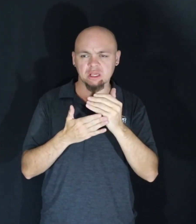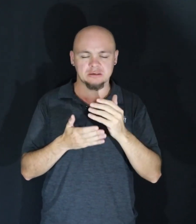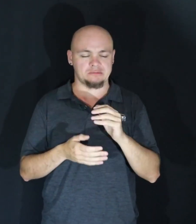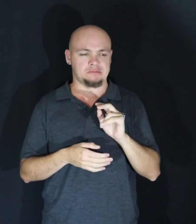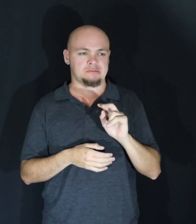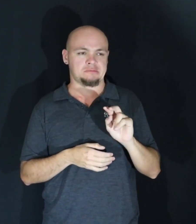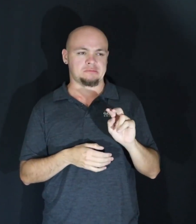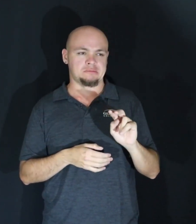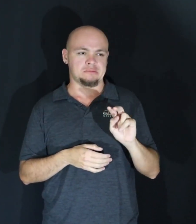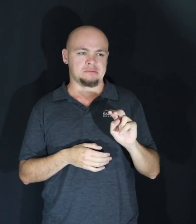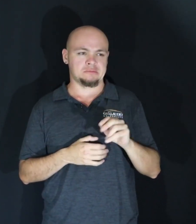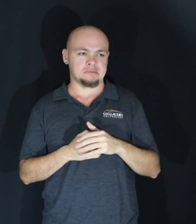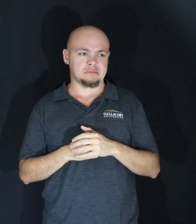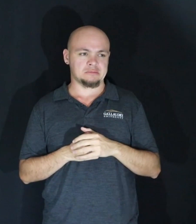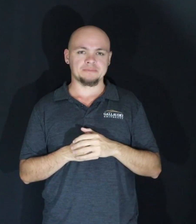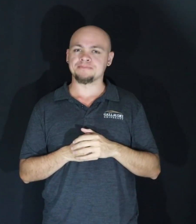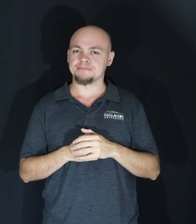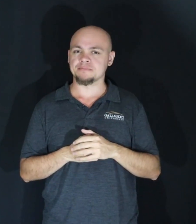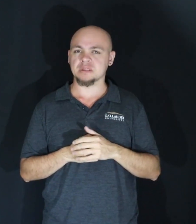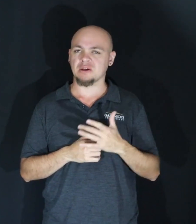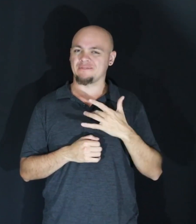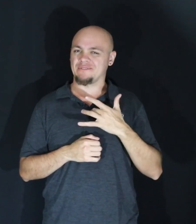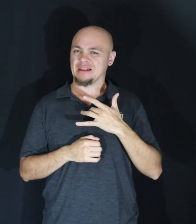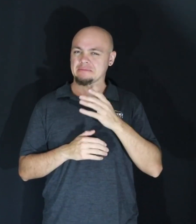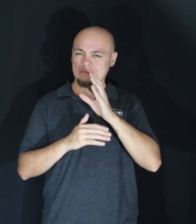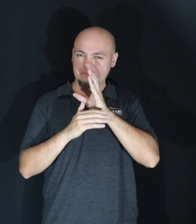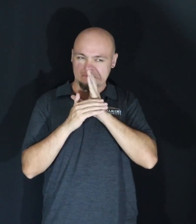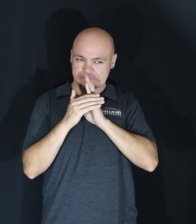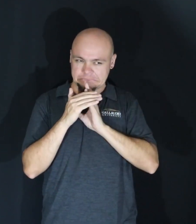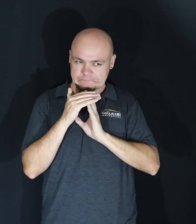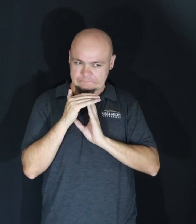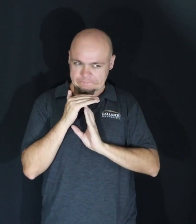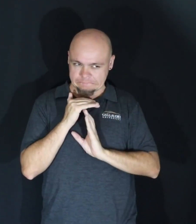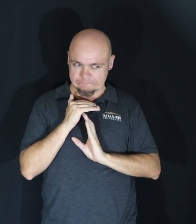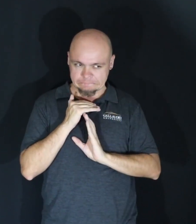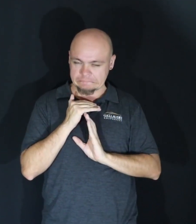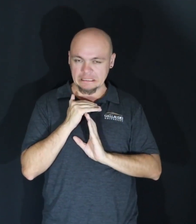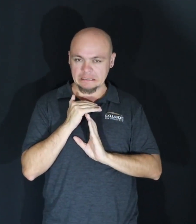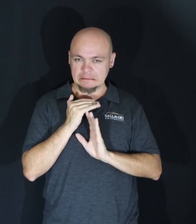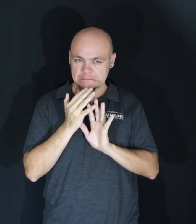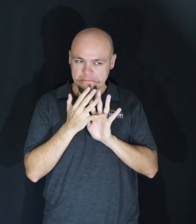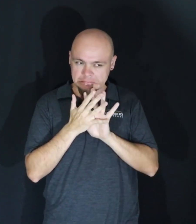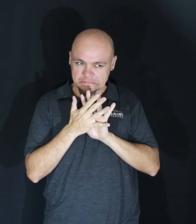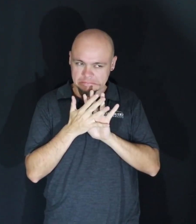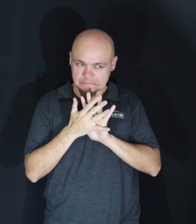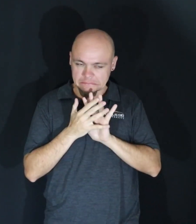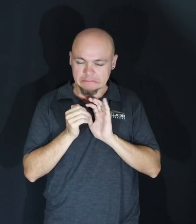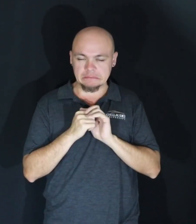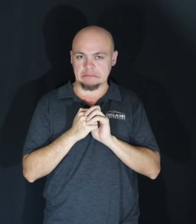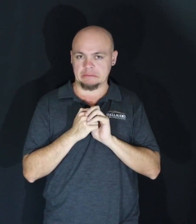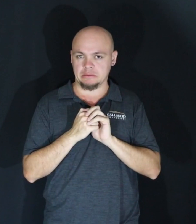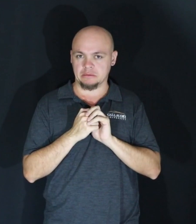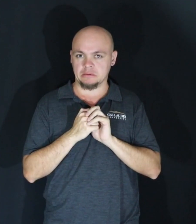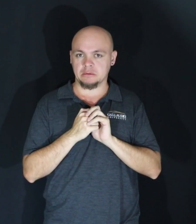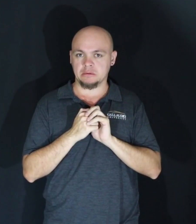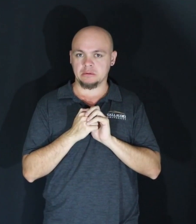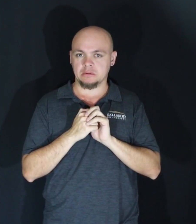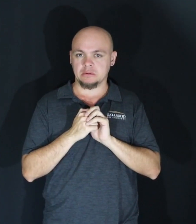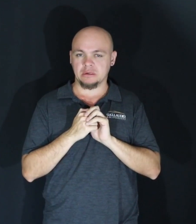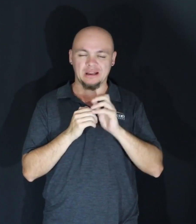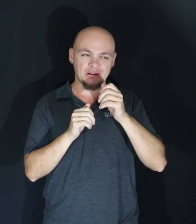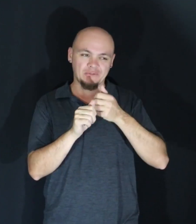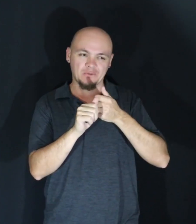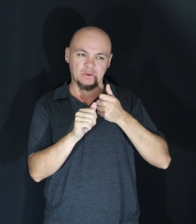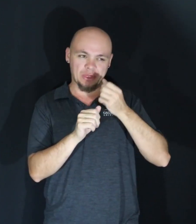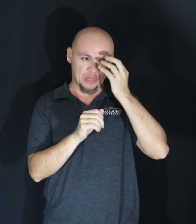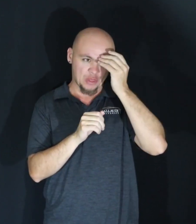And for me, I had to shrink myself so that I could blend in and not think of those things. As